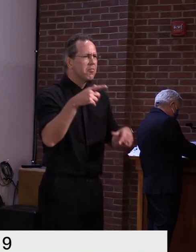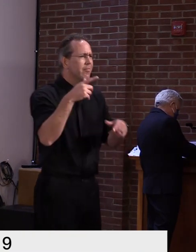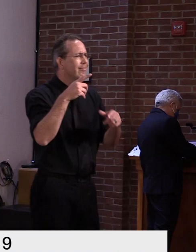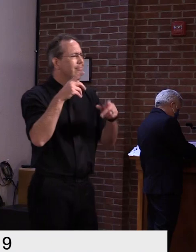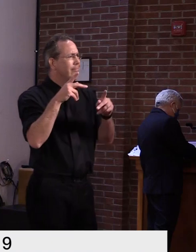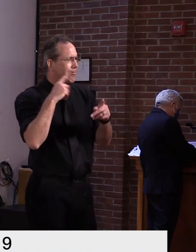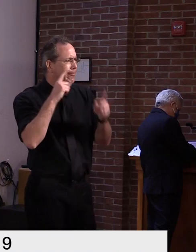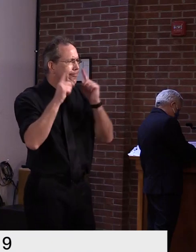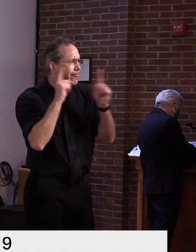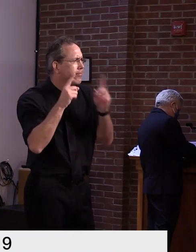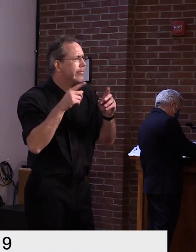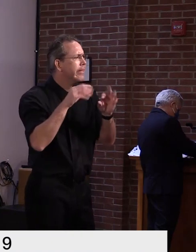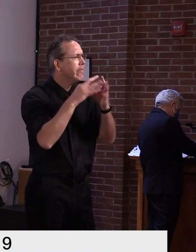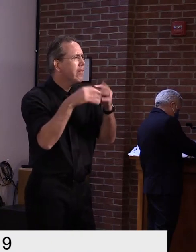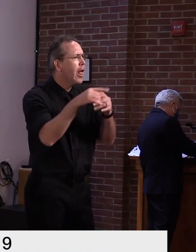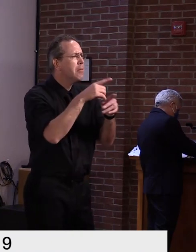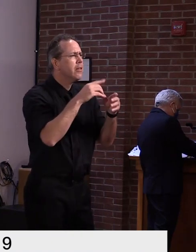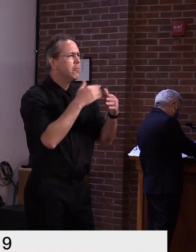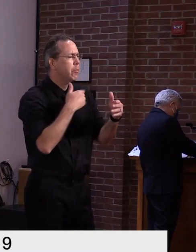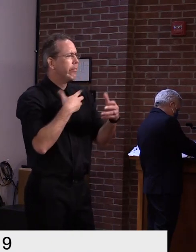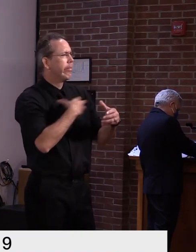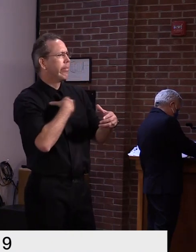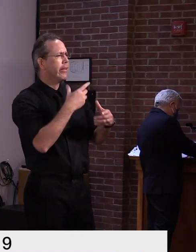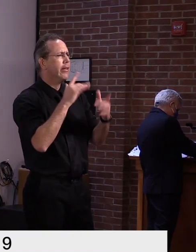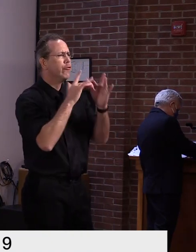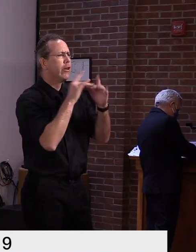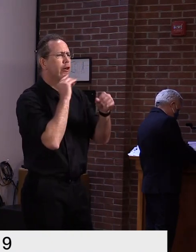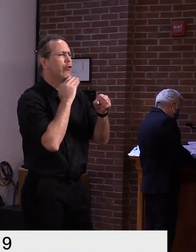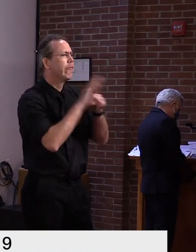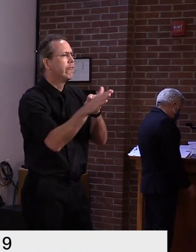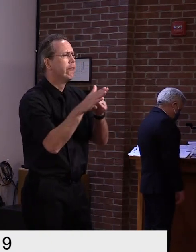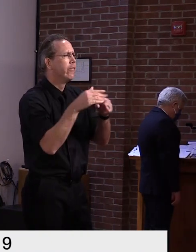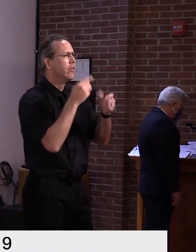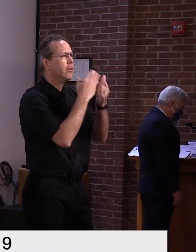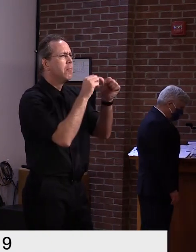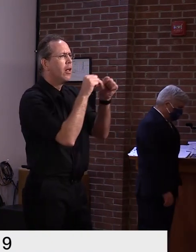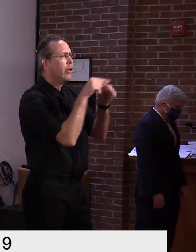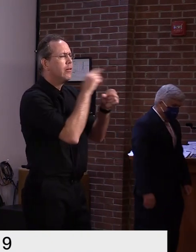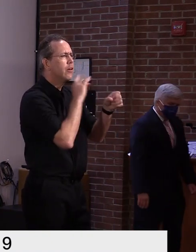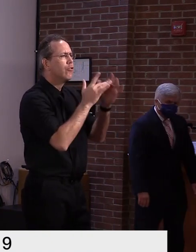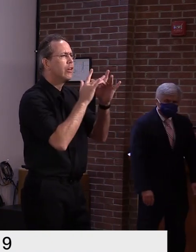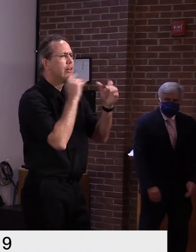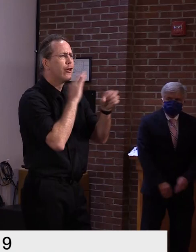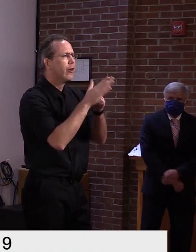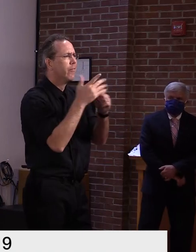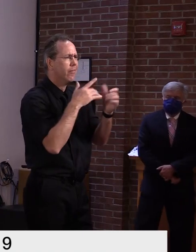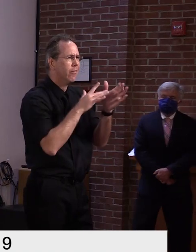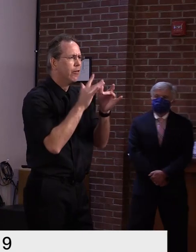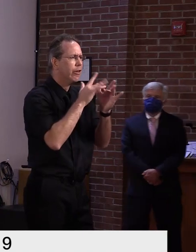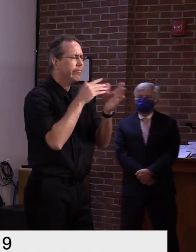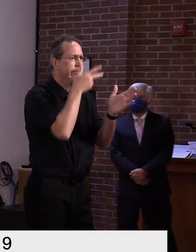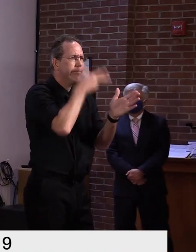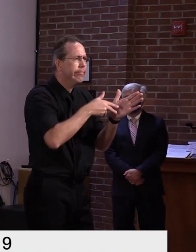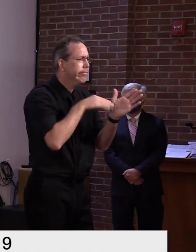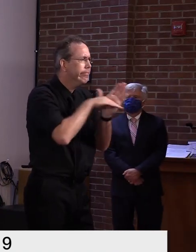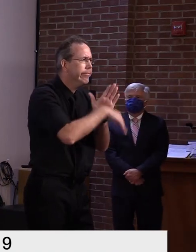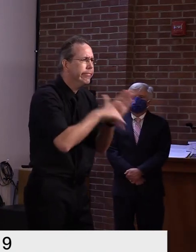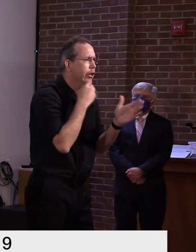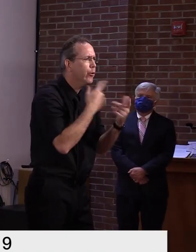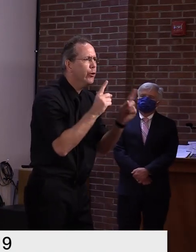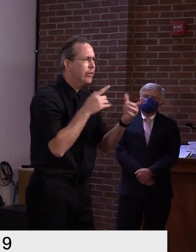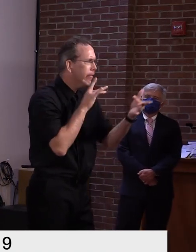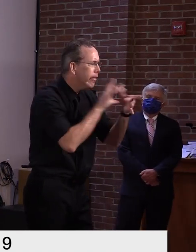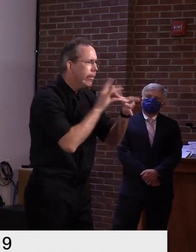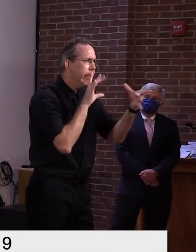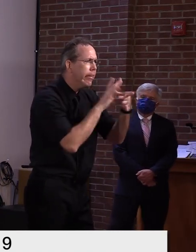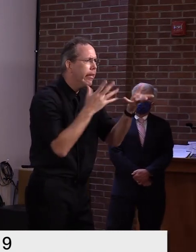that we put into place, but we will follow up with Commissioner Tierney from the Public Service Department and